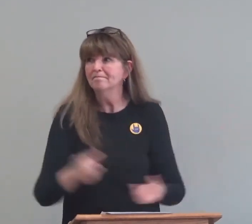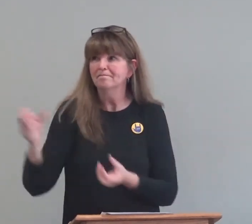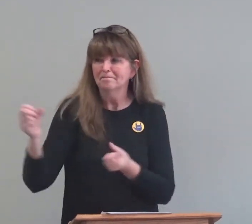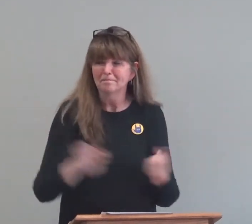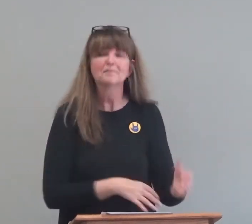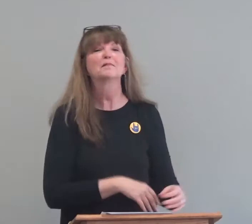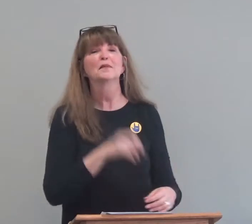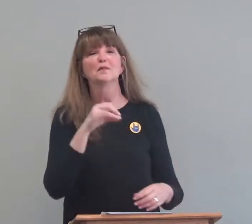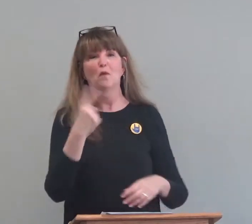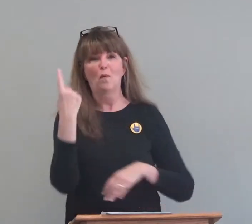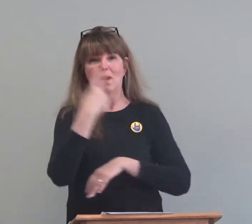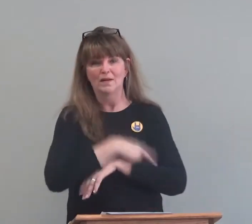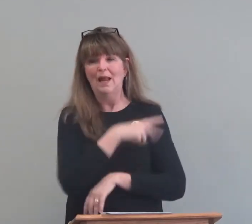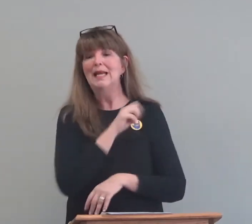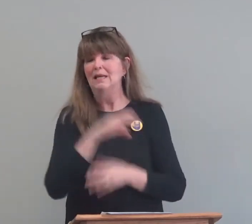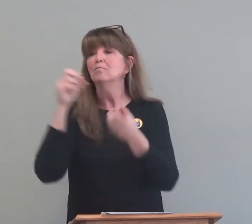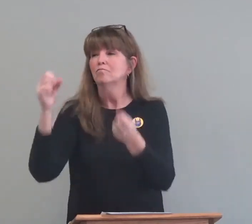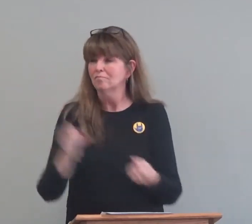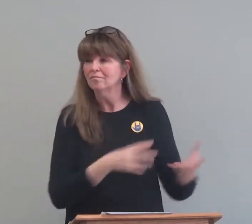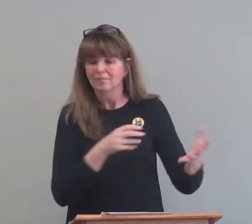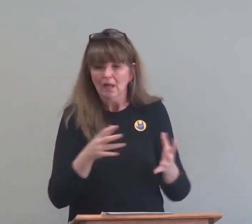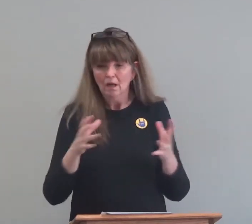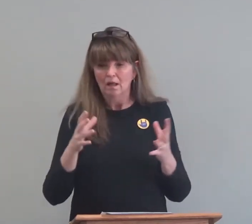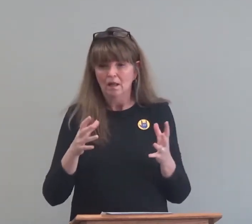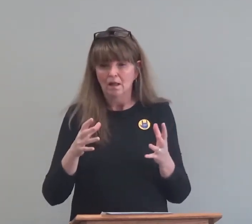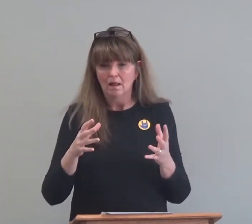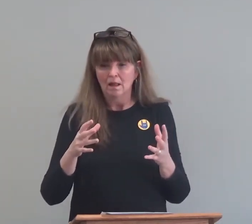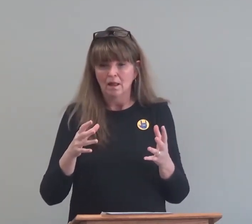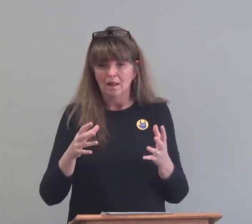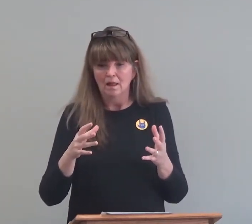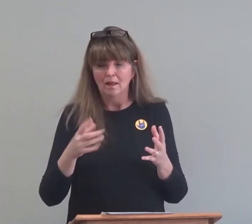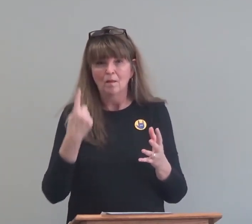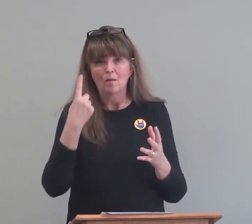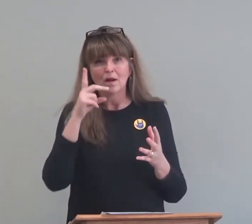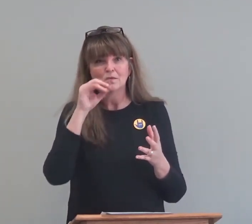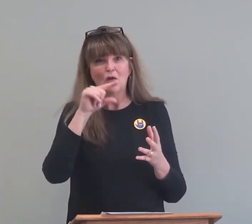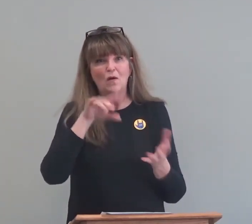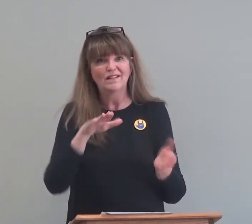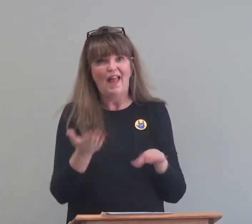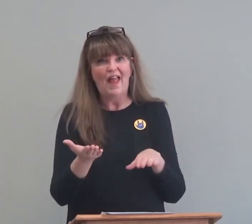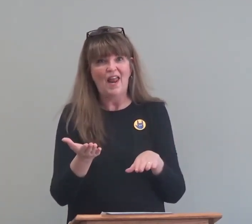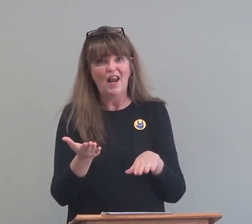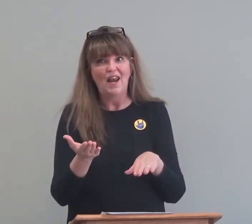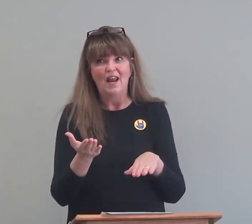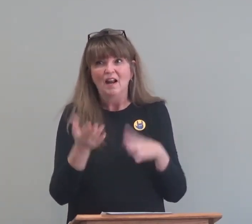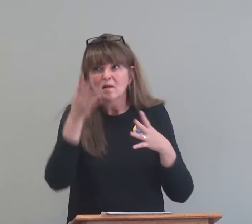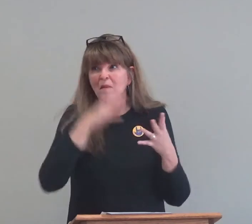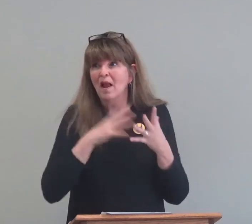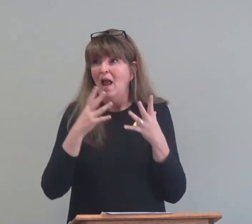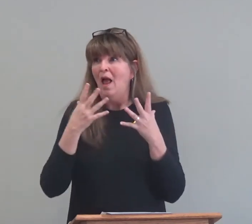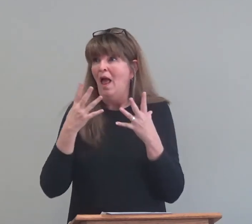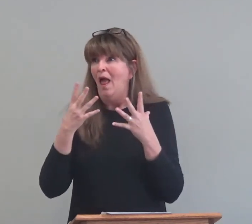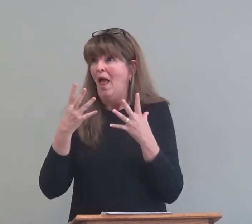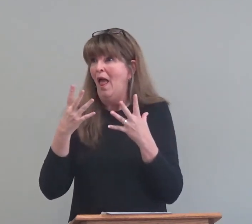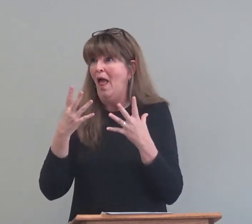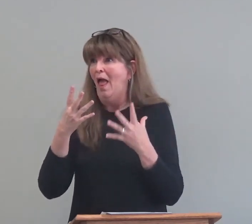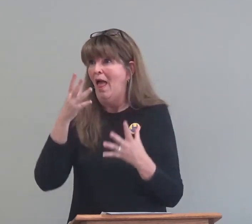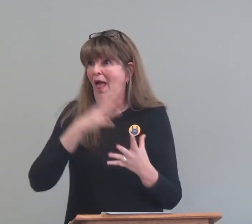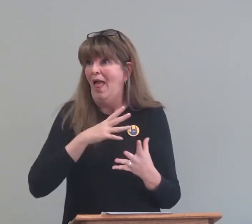the aircraft. One day, somebody was unloading the aircraft and saw that a dog